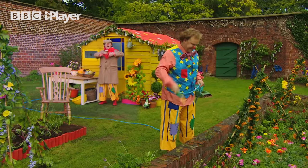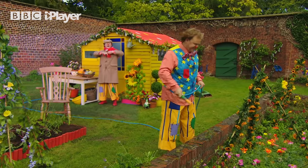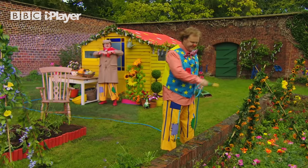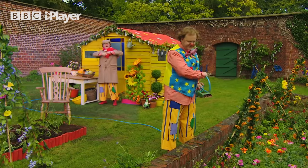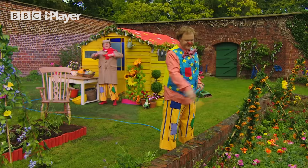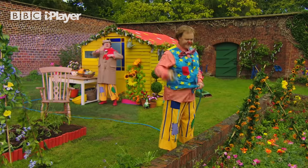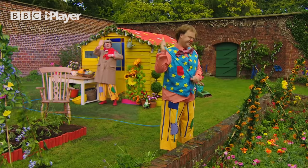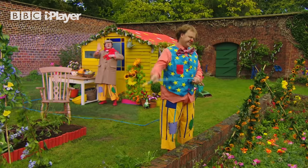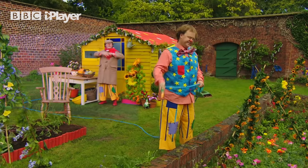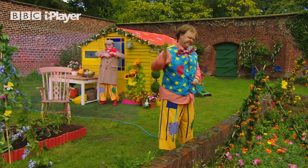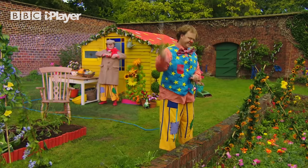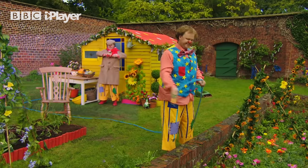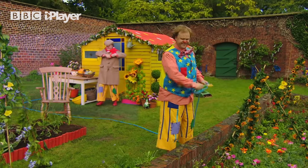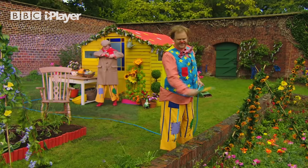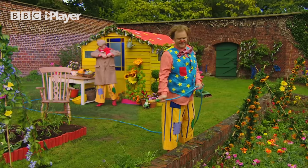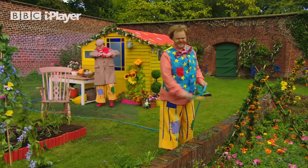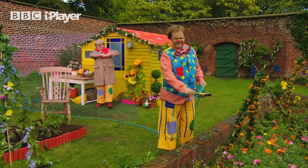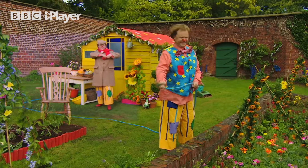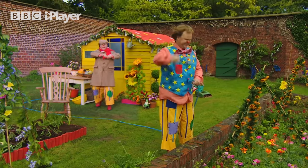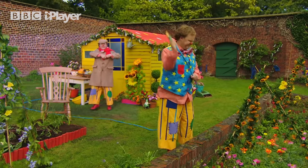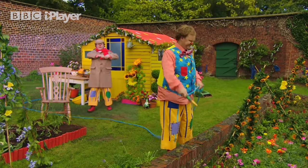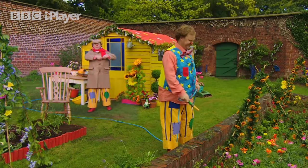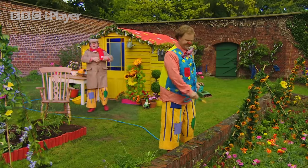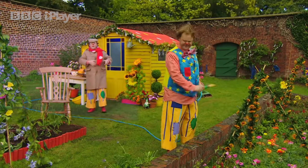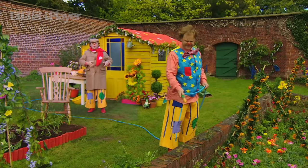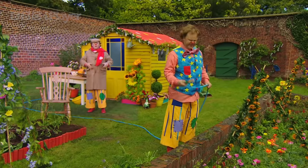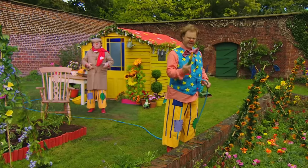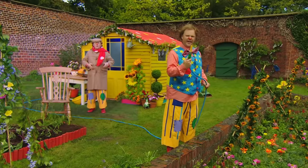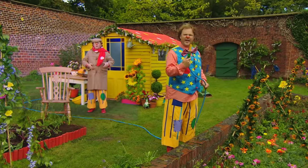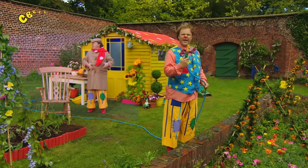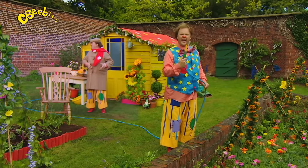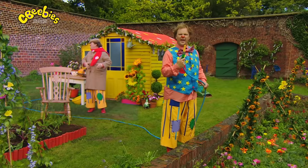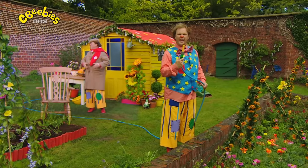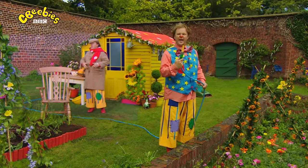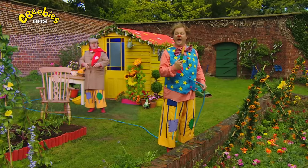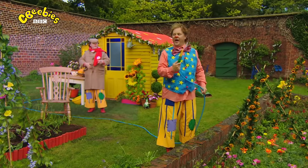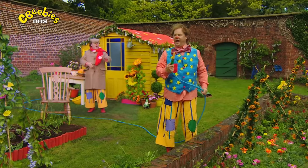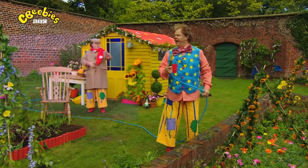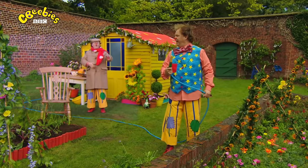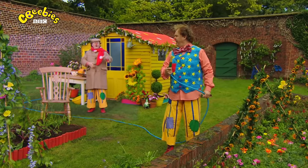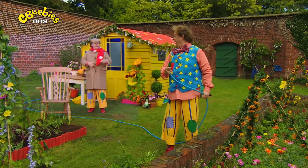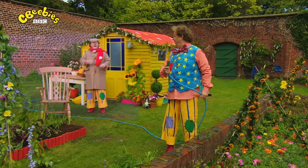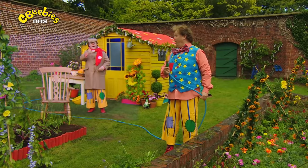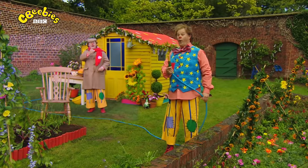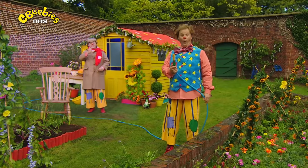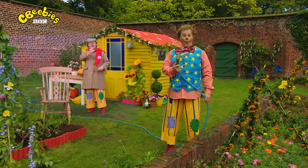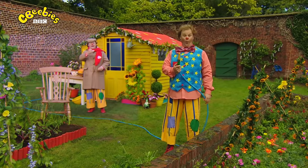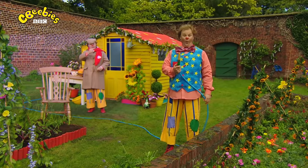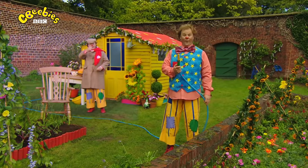oh hello now you're awake can you turn the tap on for mr tumble all right uh okay